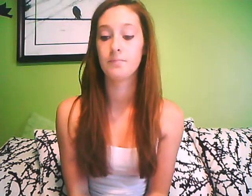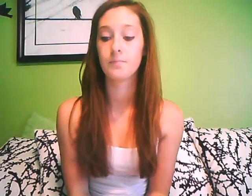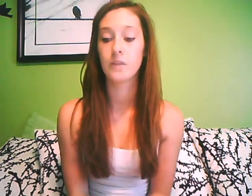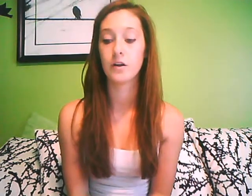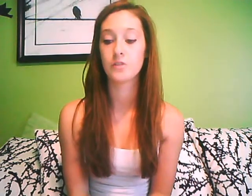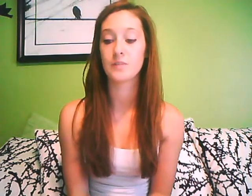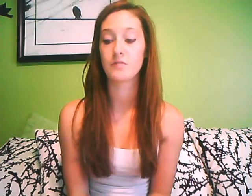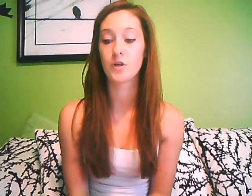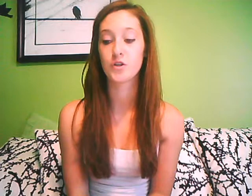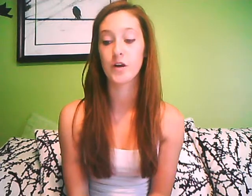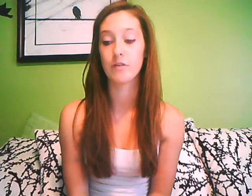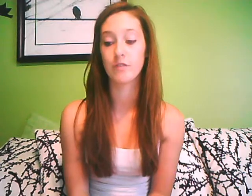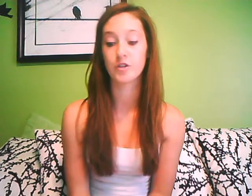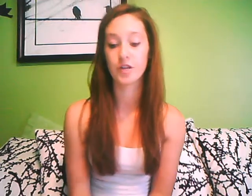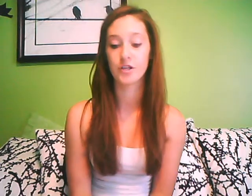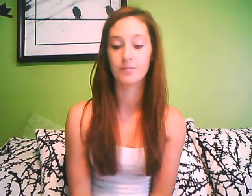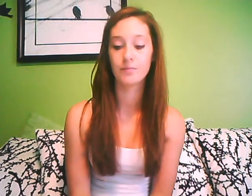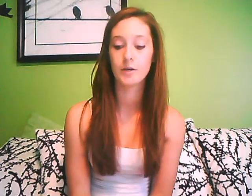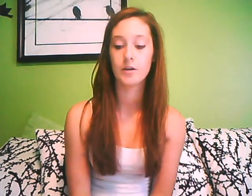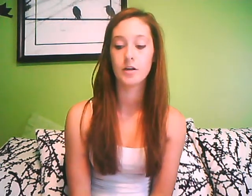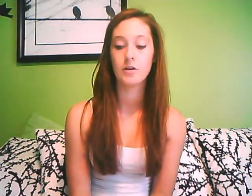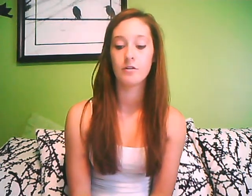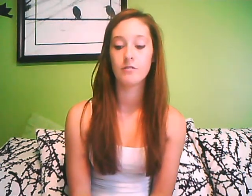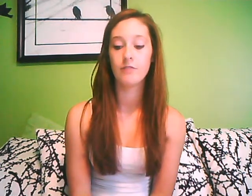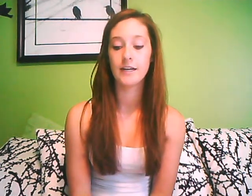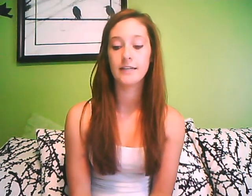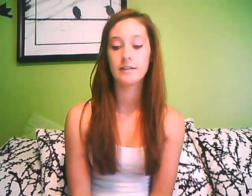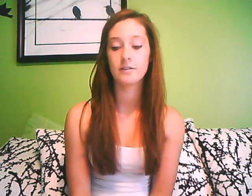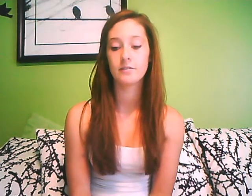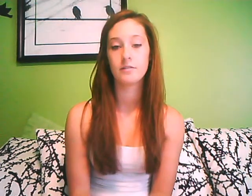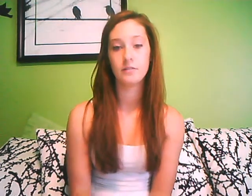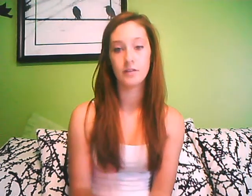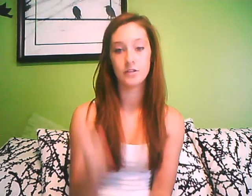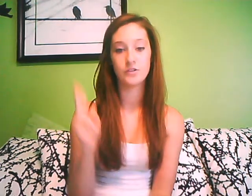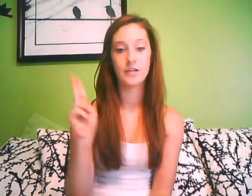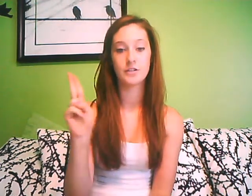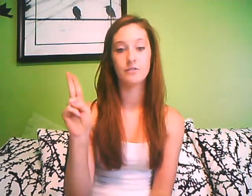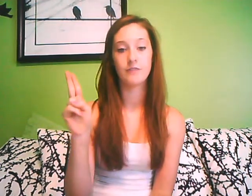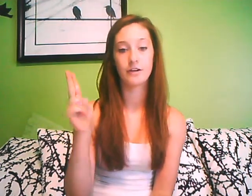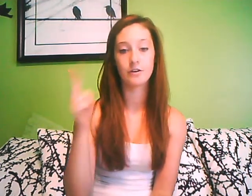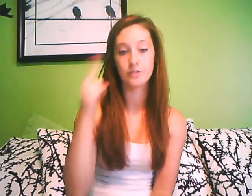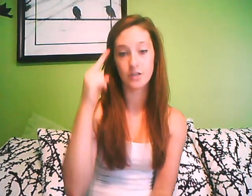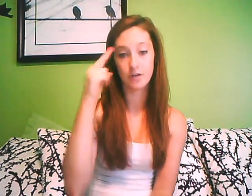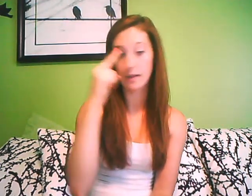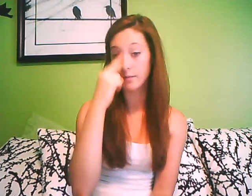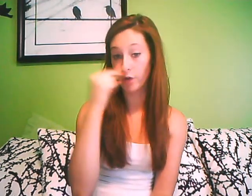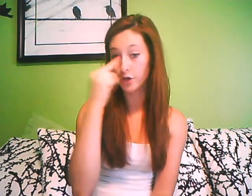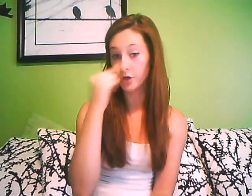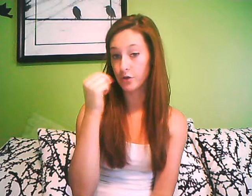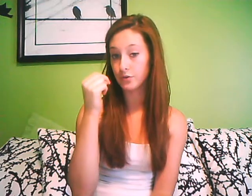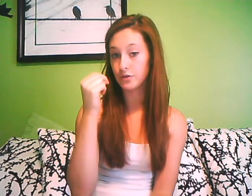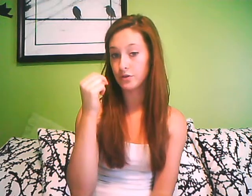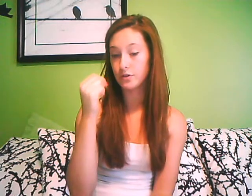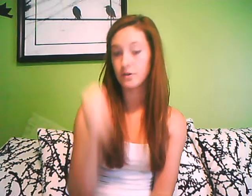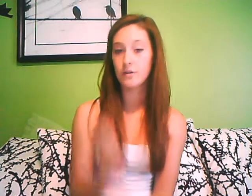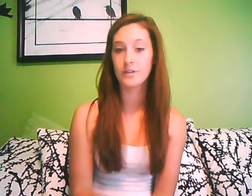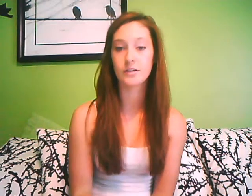It also means frustrate or frustration. Funny is you take two fingers and you lightly brush your nose. This can also